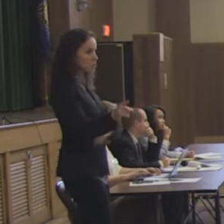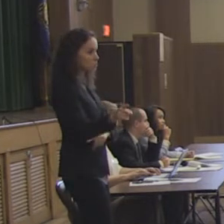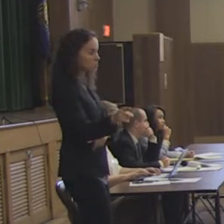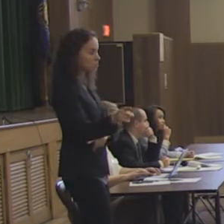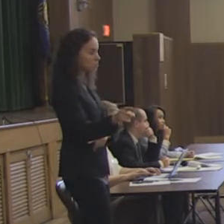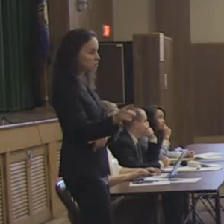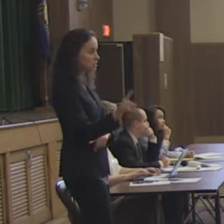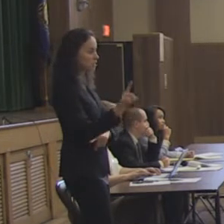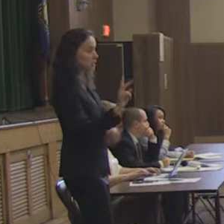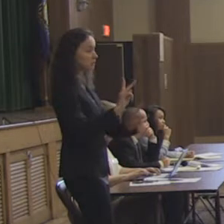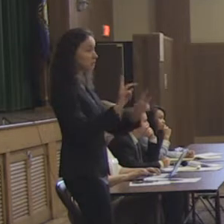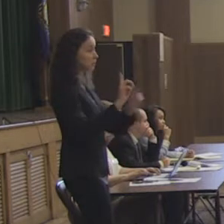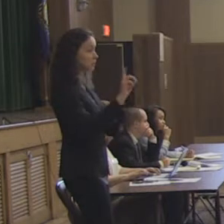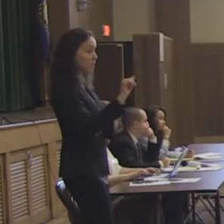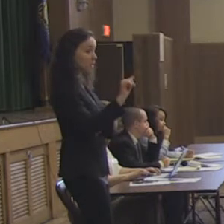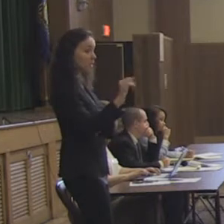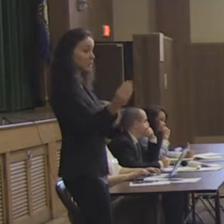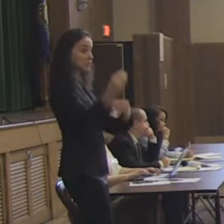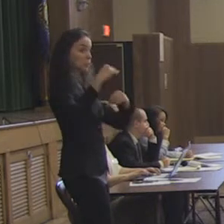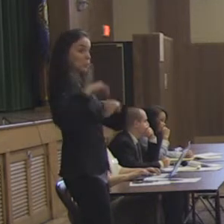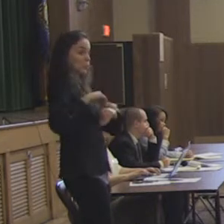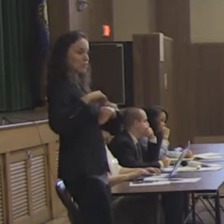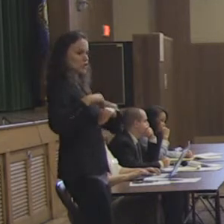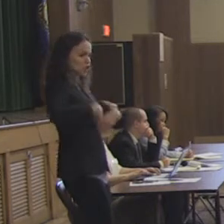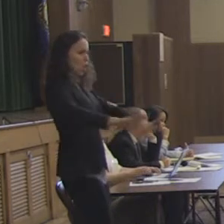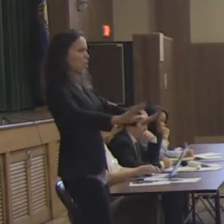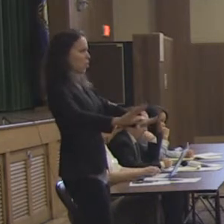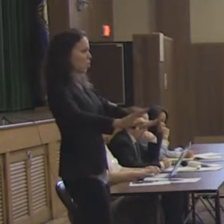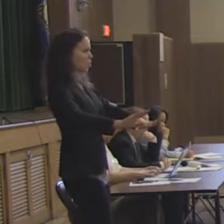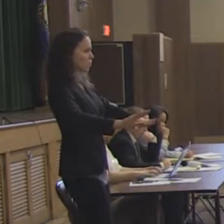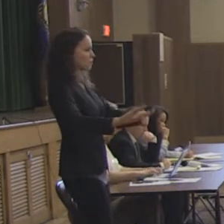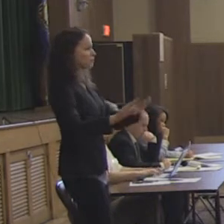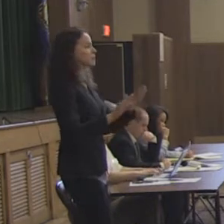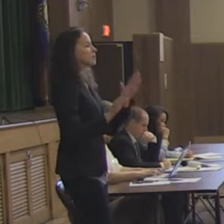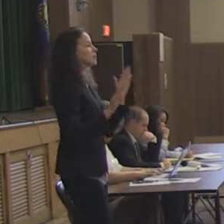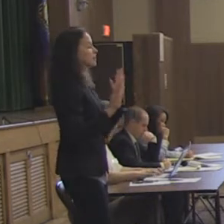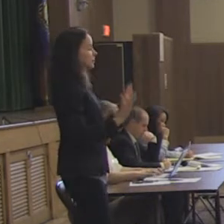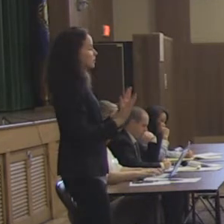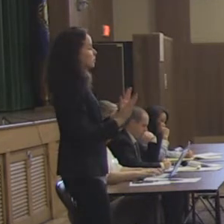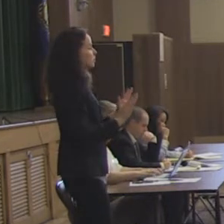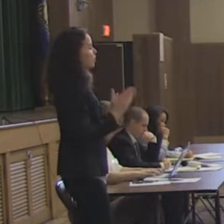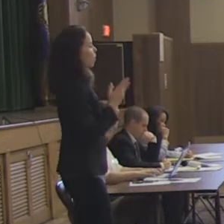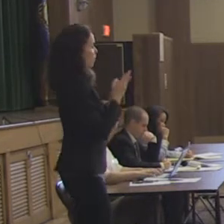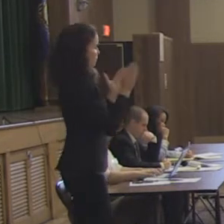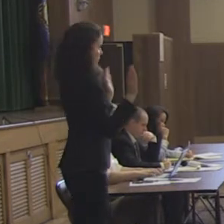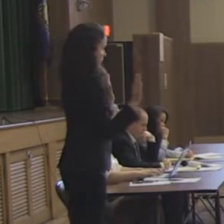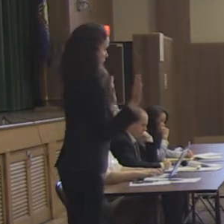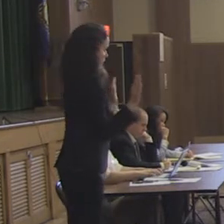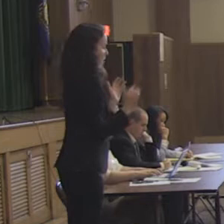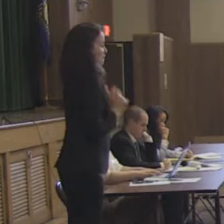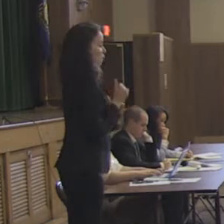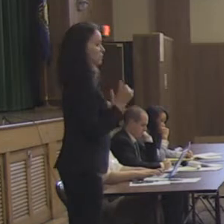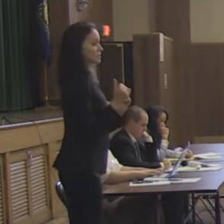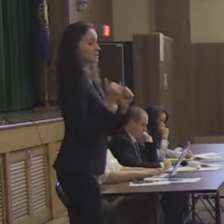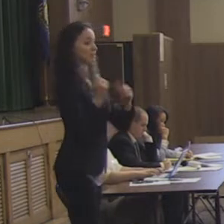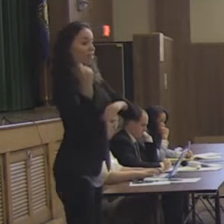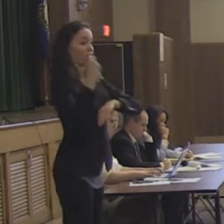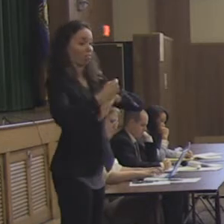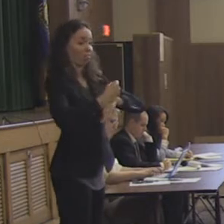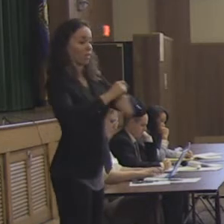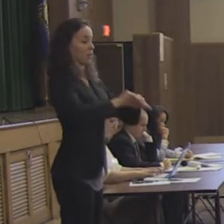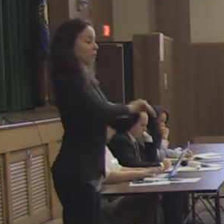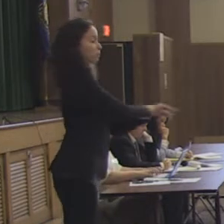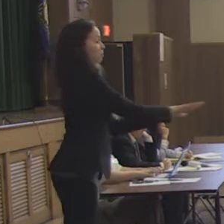disabilities relocated in the community. But overall, I think people have been welcomed. We don't usually do